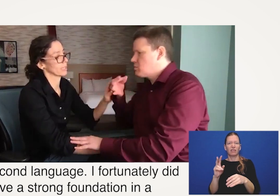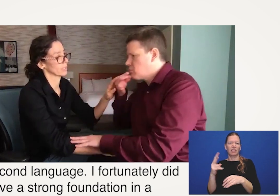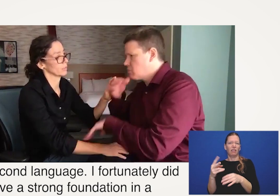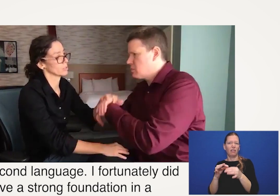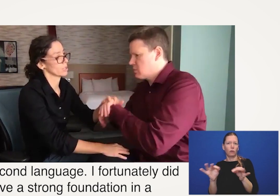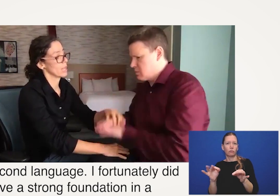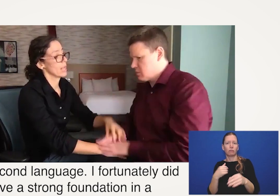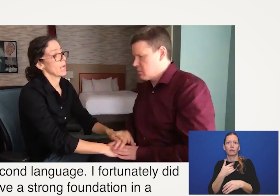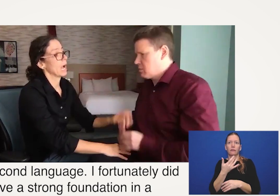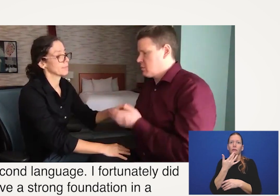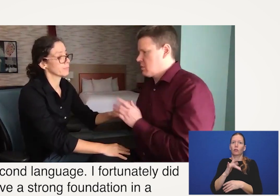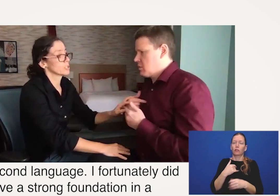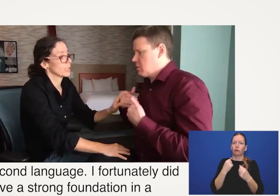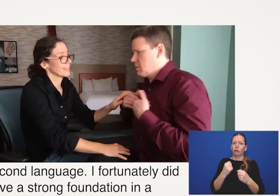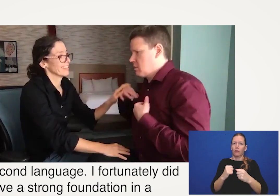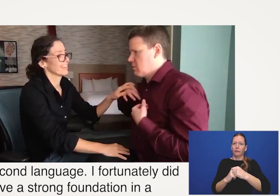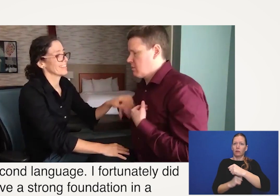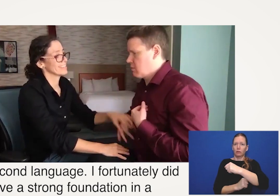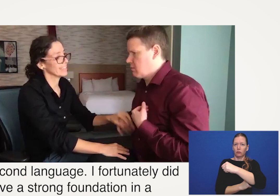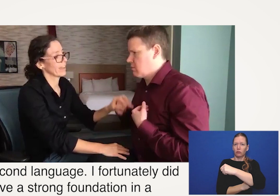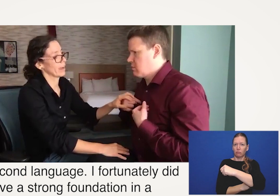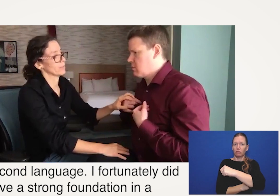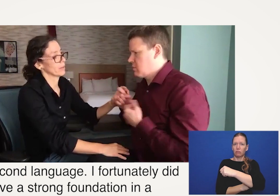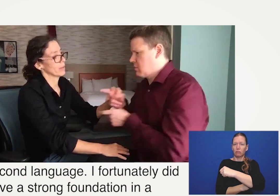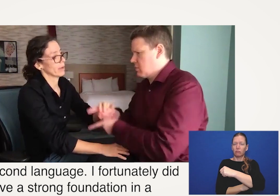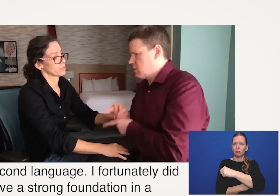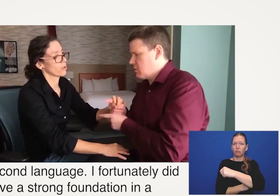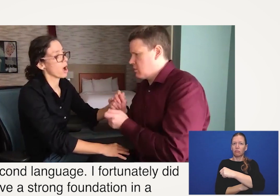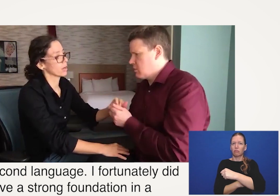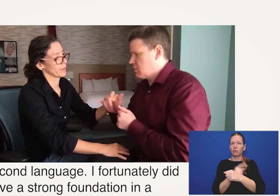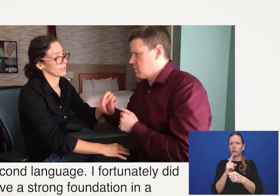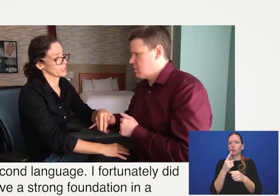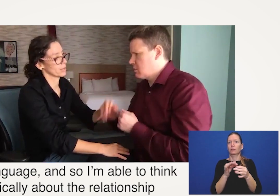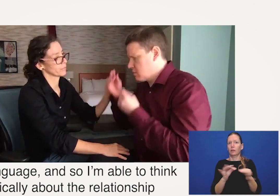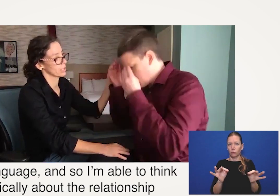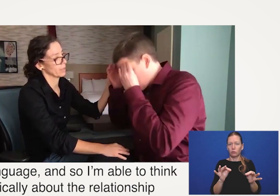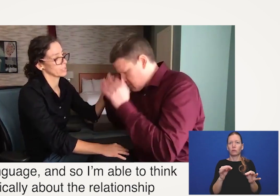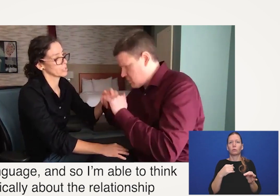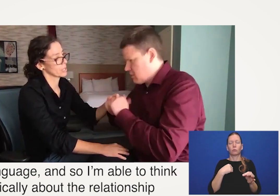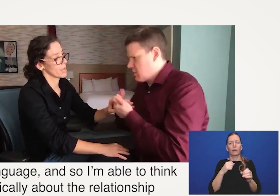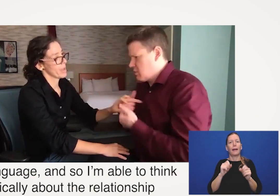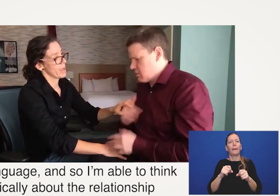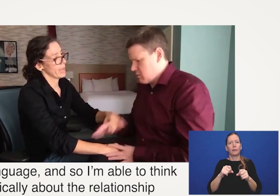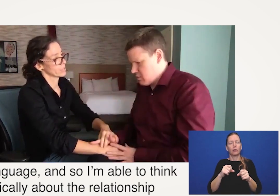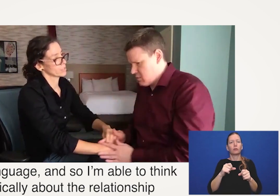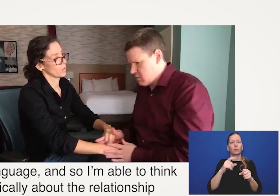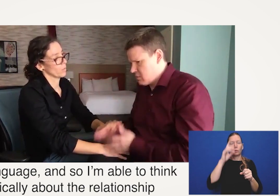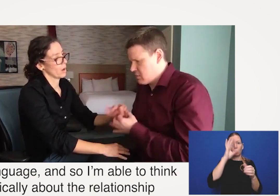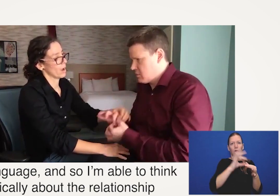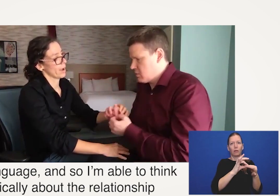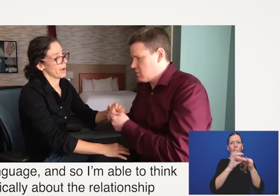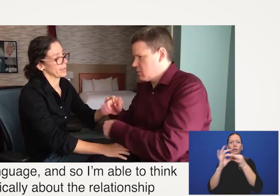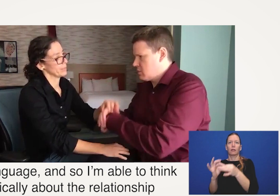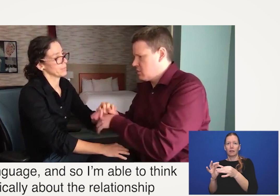as a second language. I fortunately did have a strong foundation in a first language. And